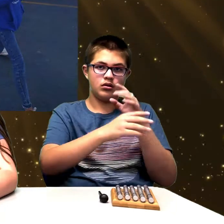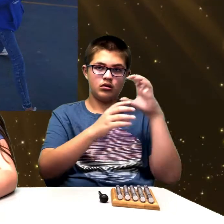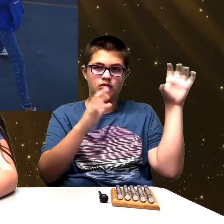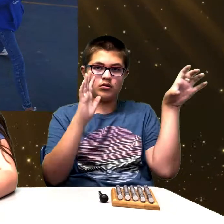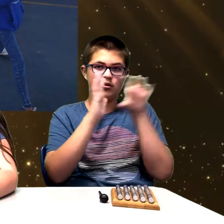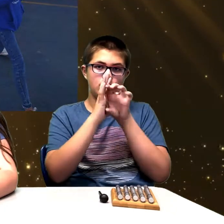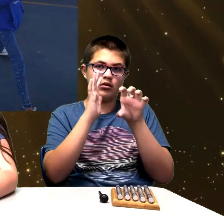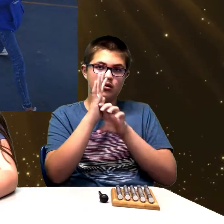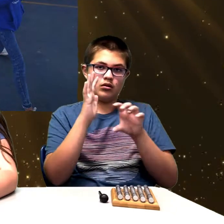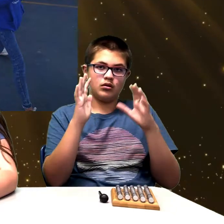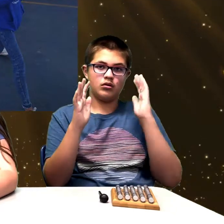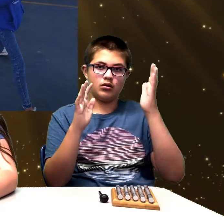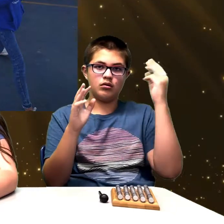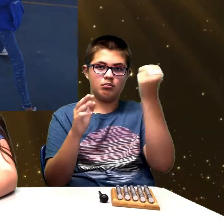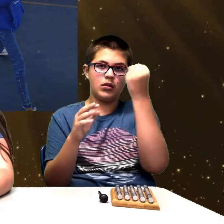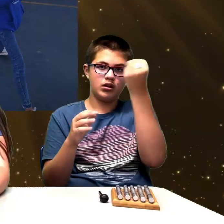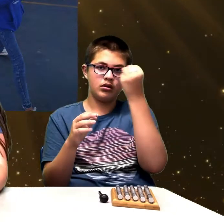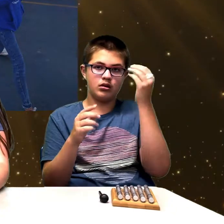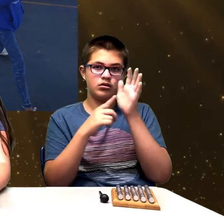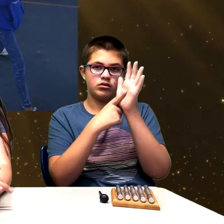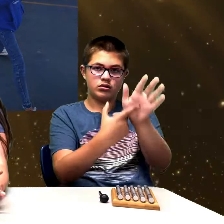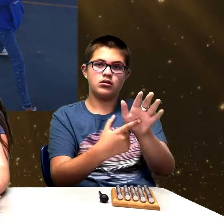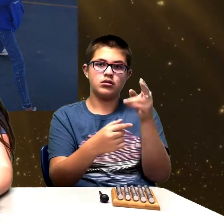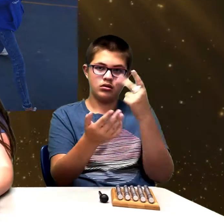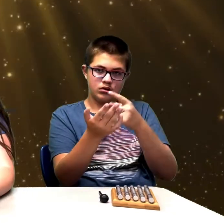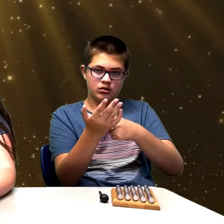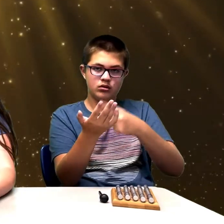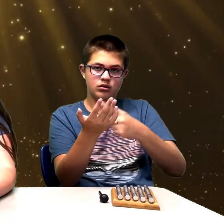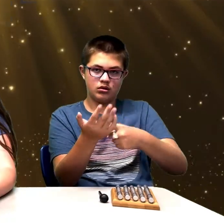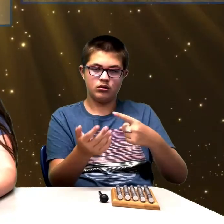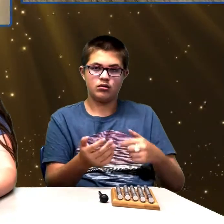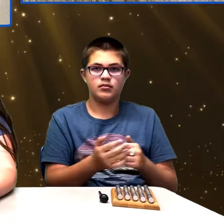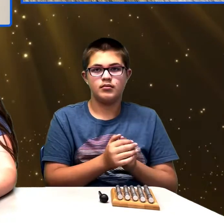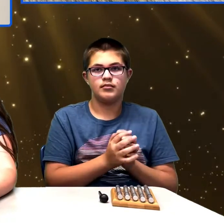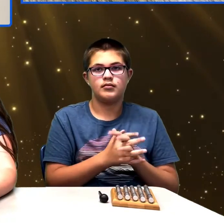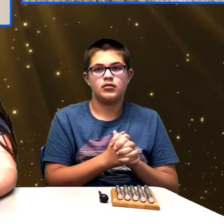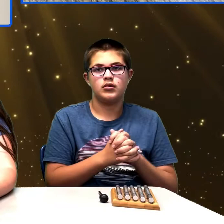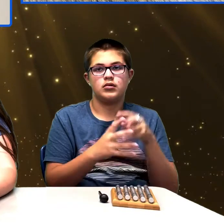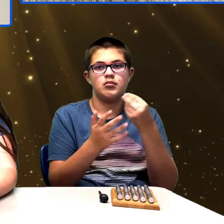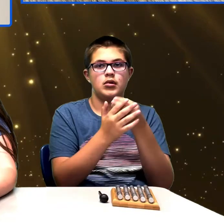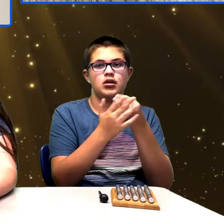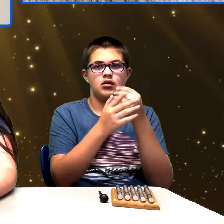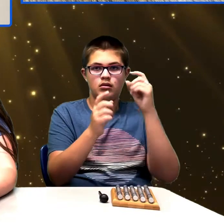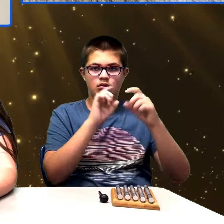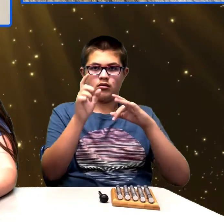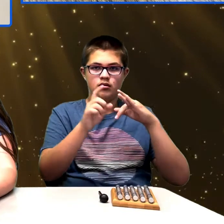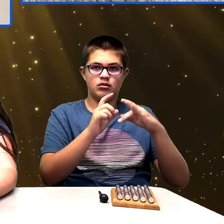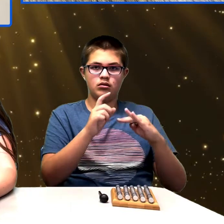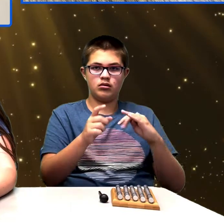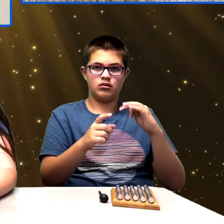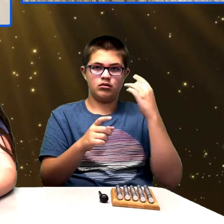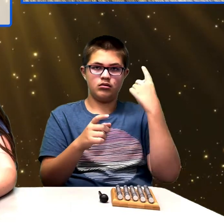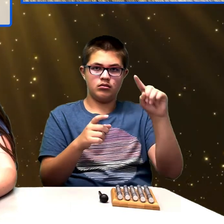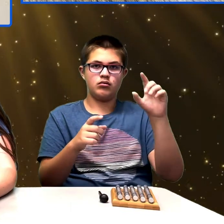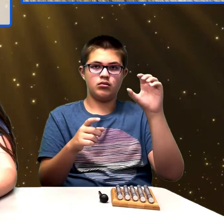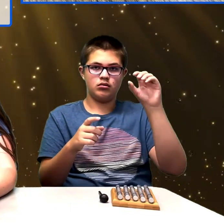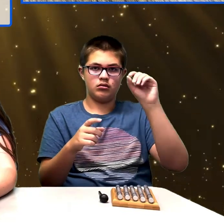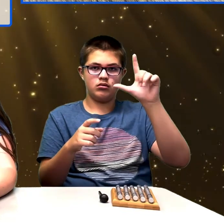This is coming Monday on Morning Announcements. Donations are still coming to support your outdoor learning